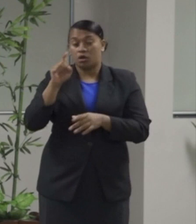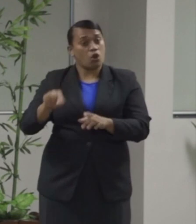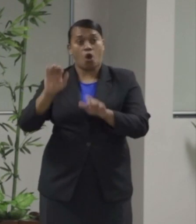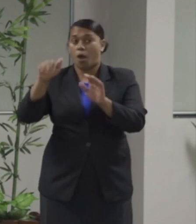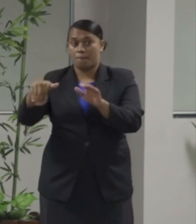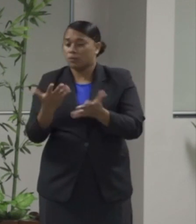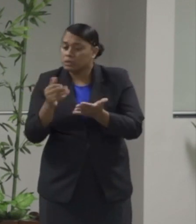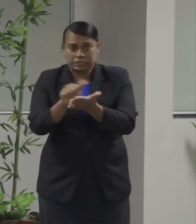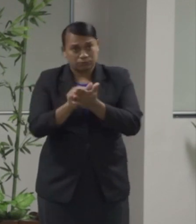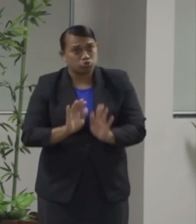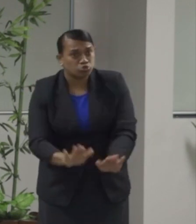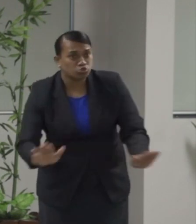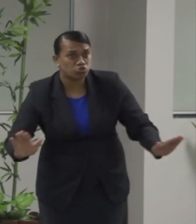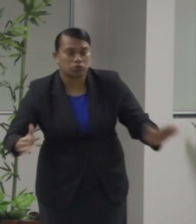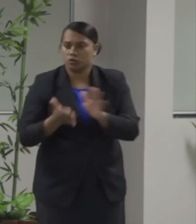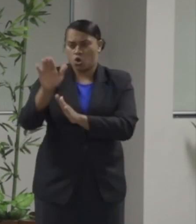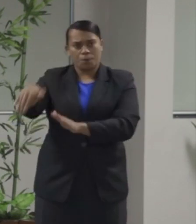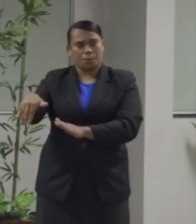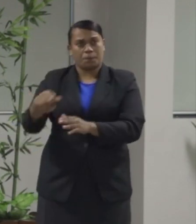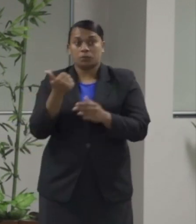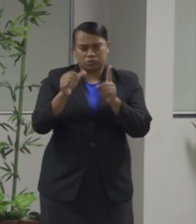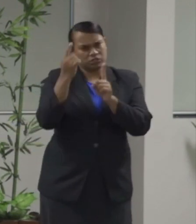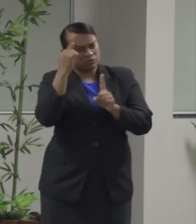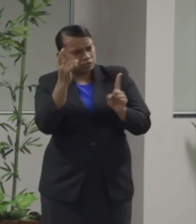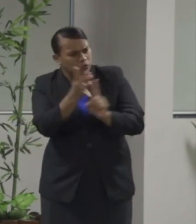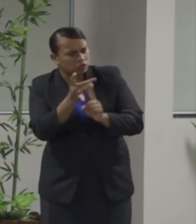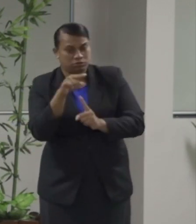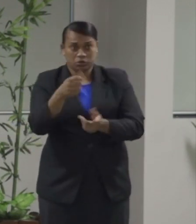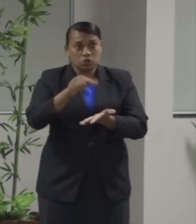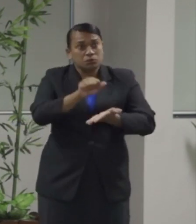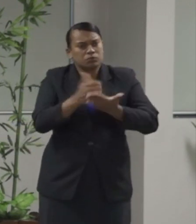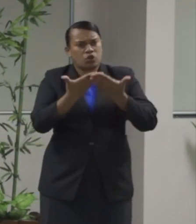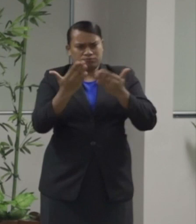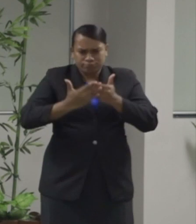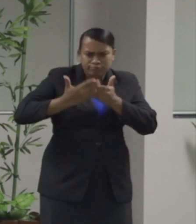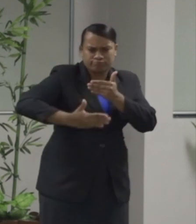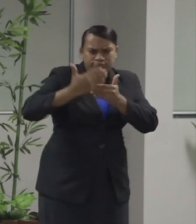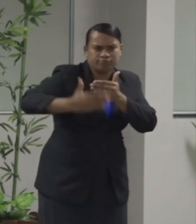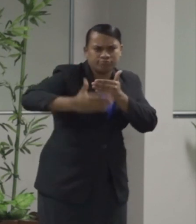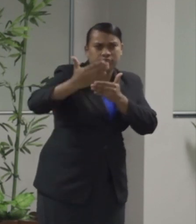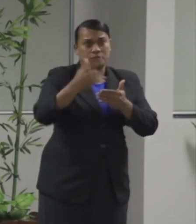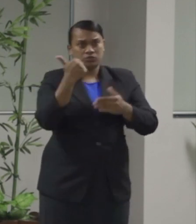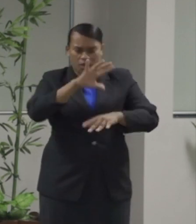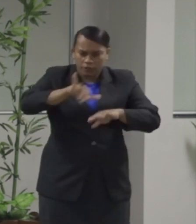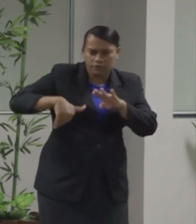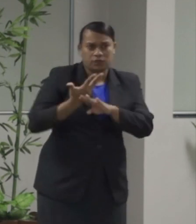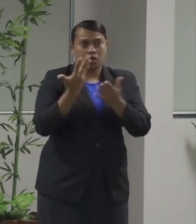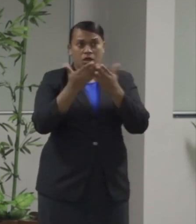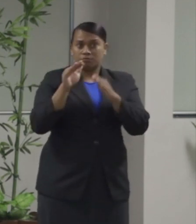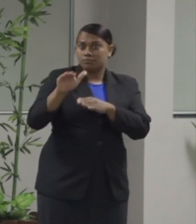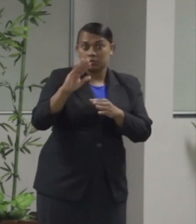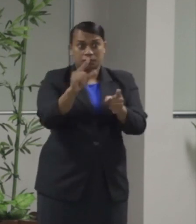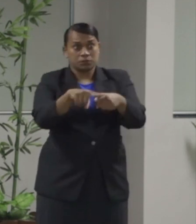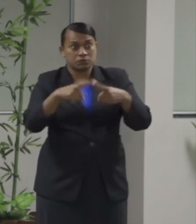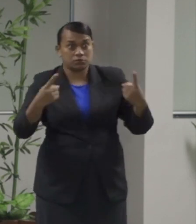home, and think critically about how you could go about your day-to-day life. When you touch something that somebody else